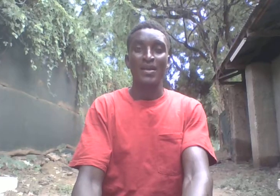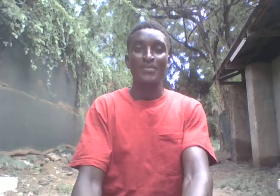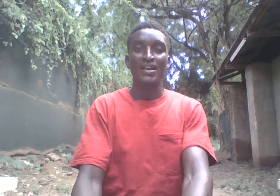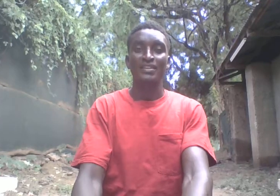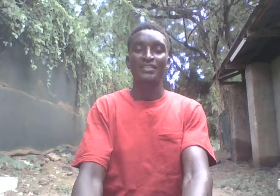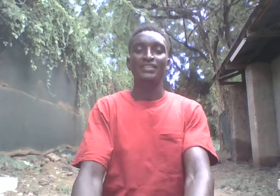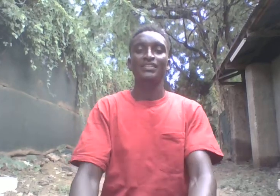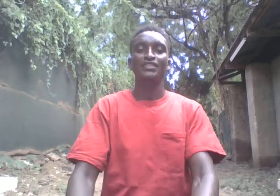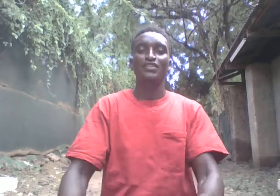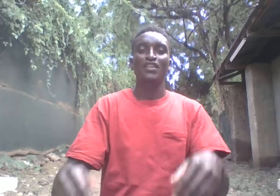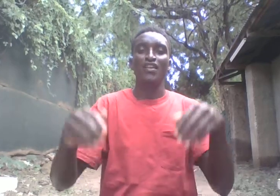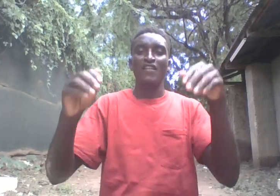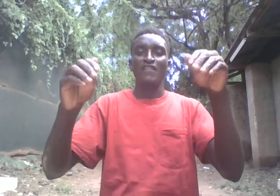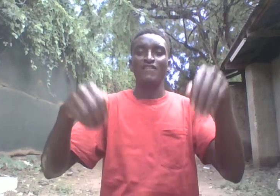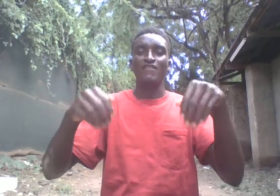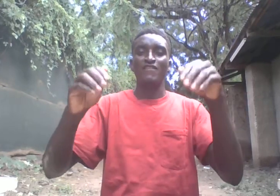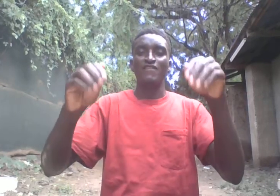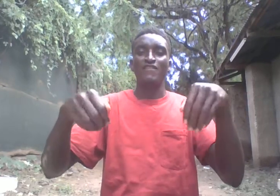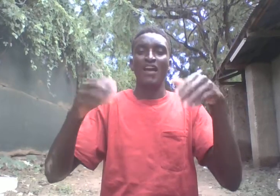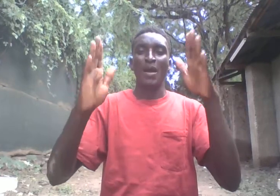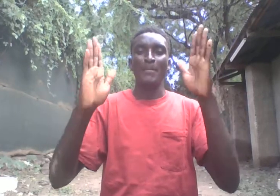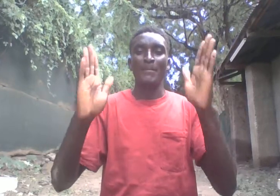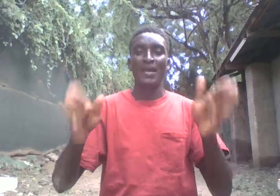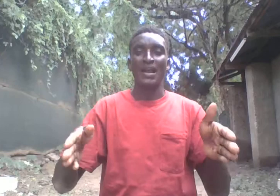farmer is farmer.